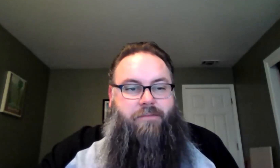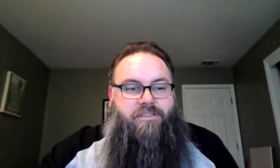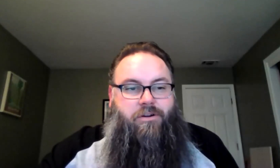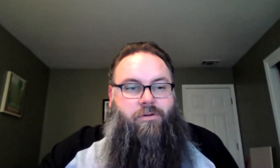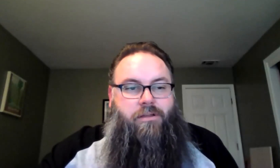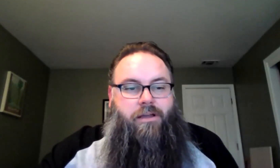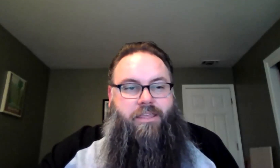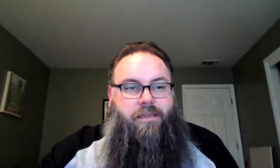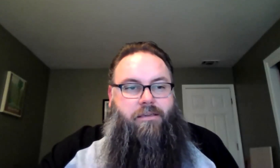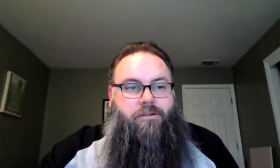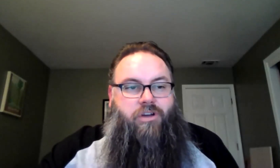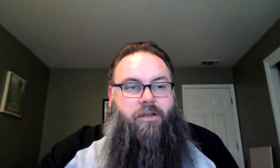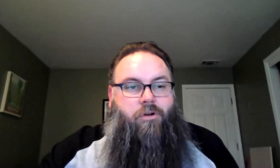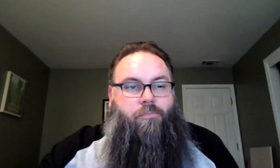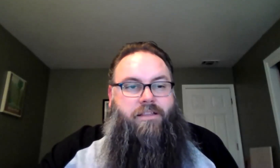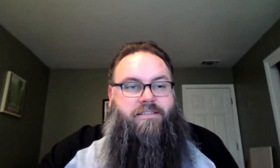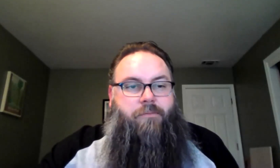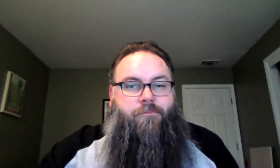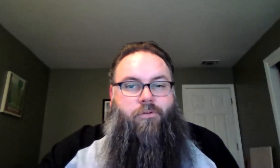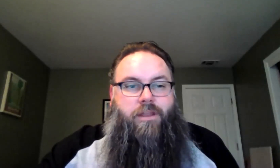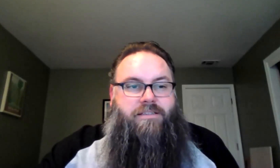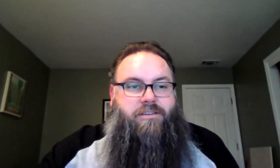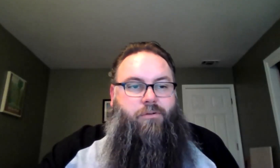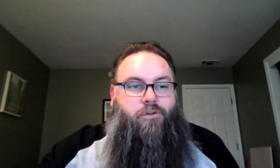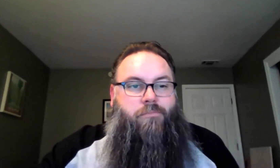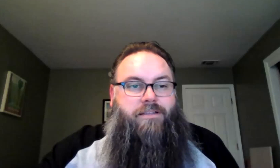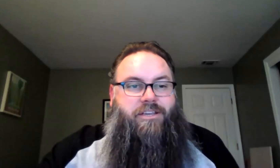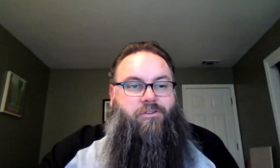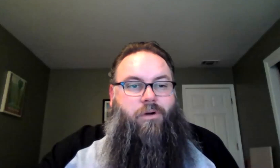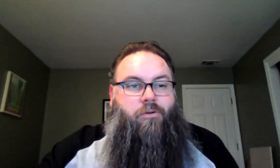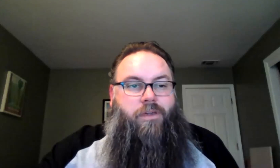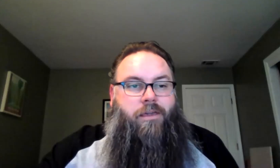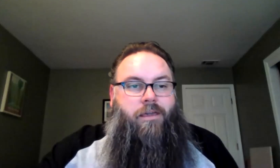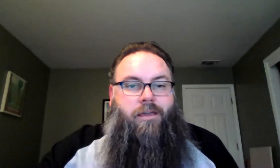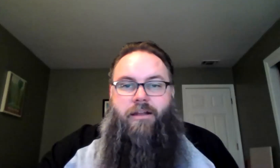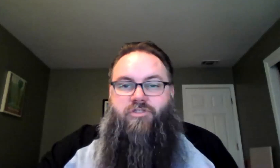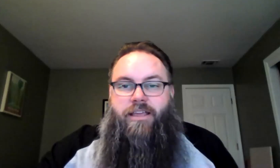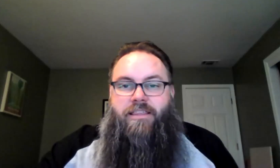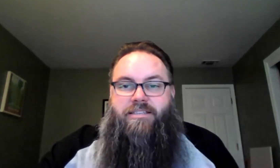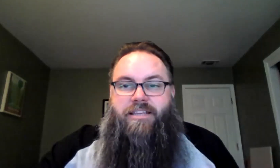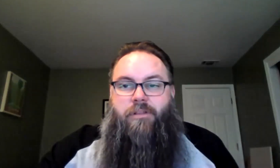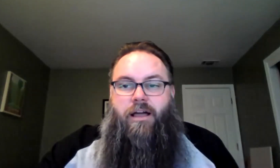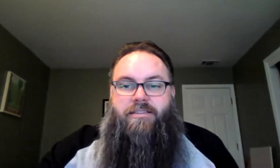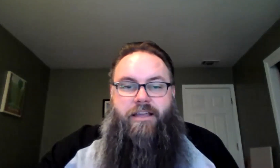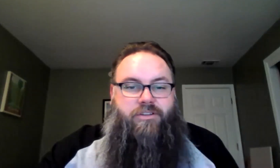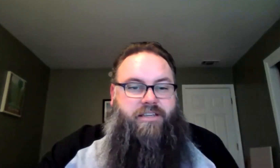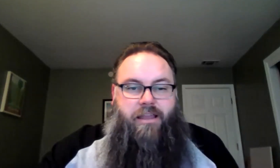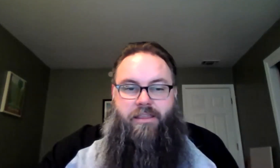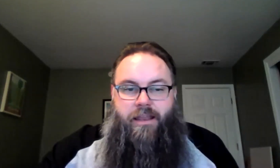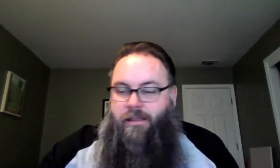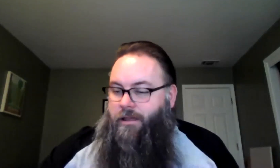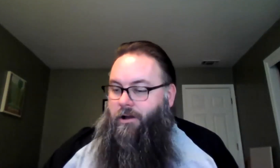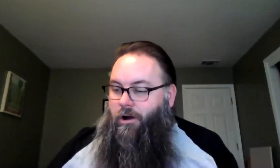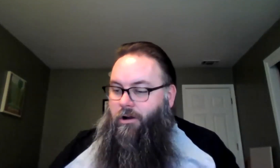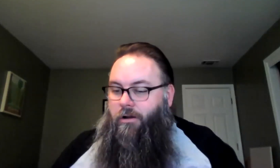at this time. So I think, Johnny, we're opening this up for the next, few months here while we kind of try to get things stabilized. I